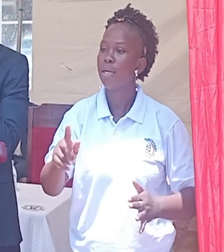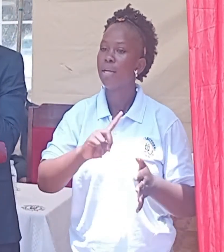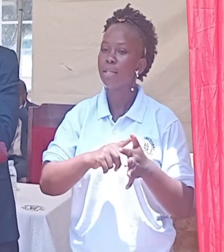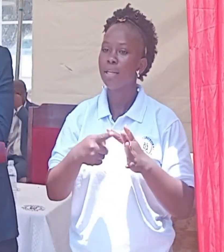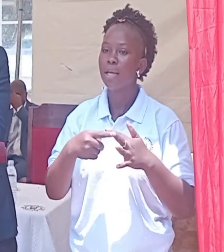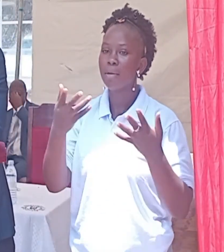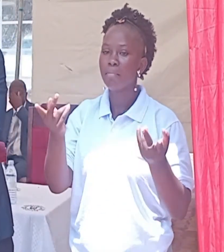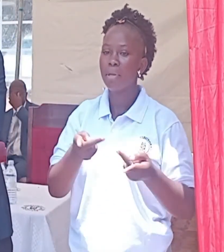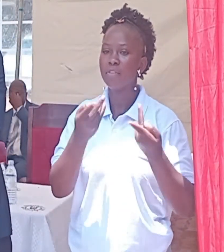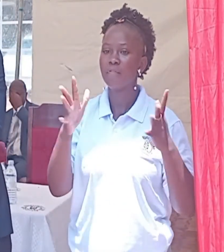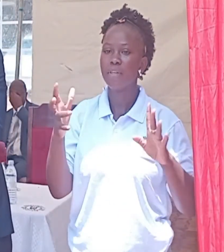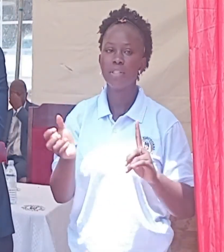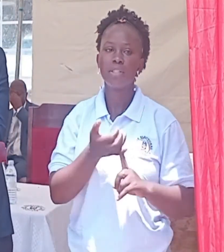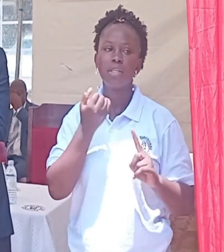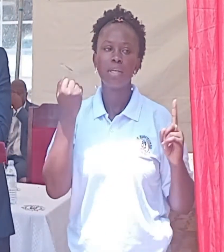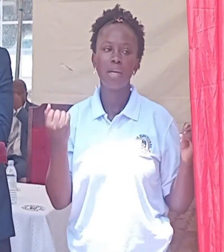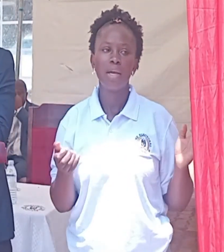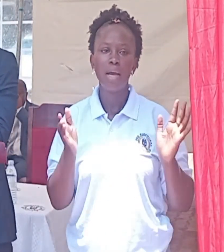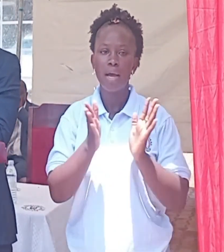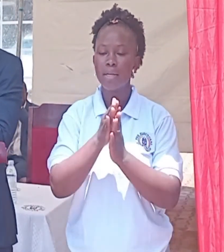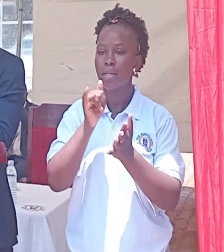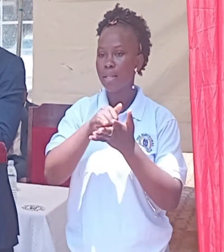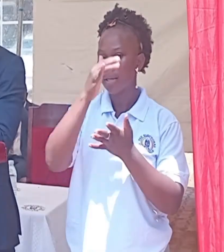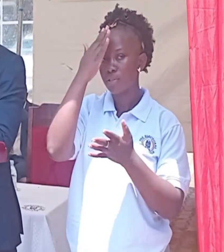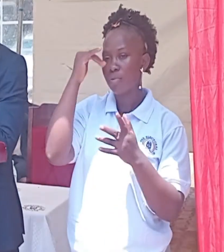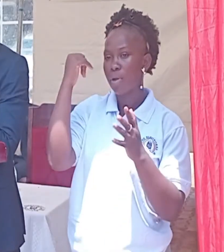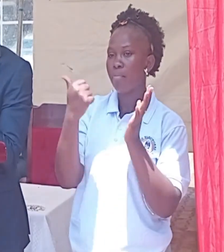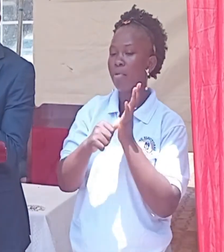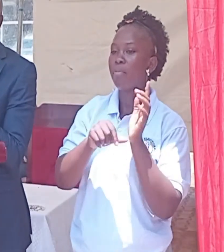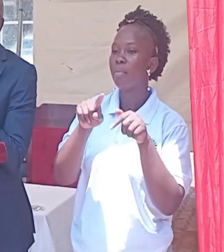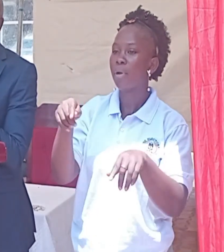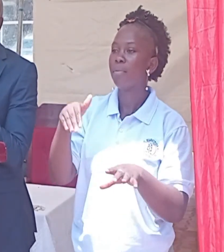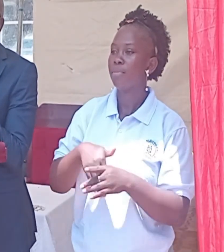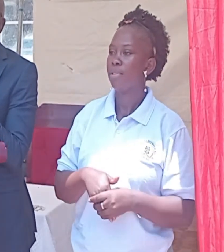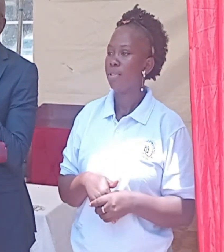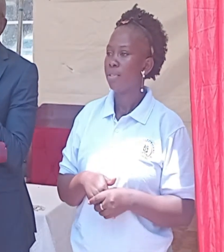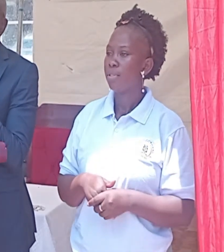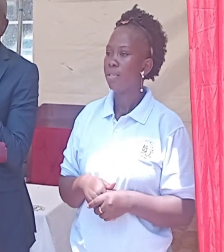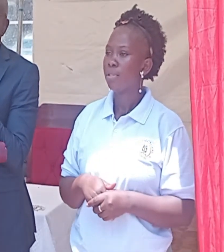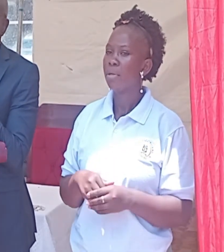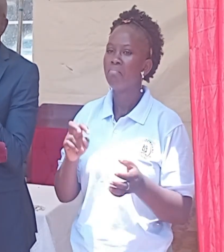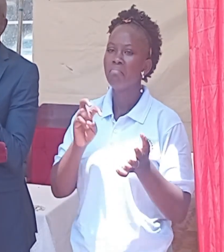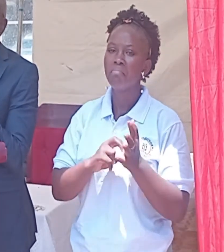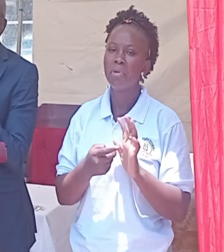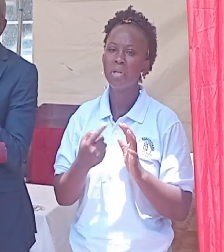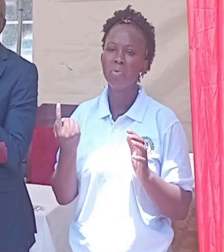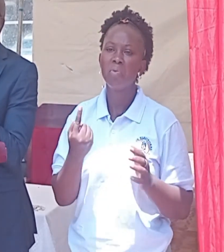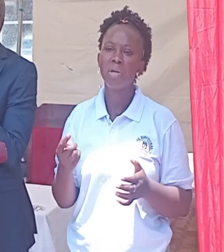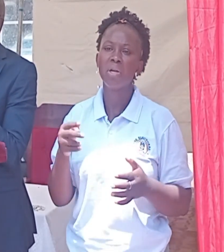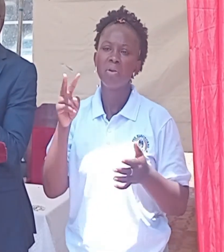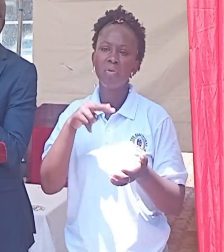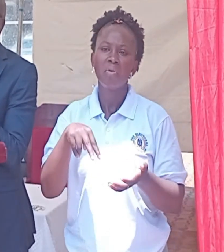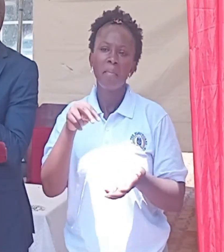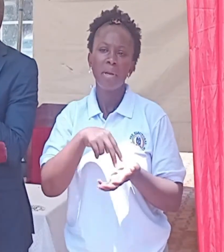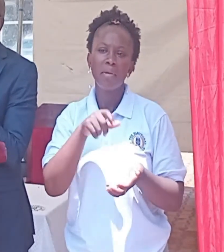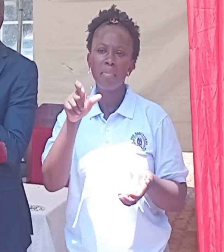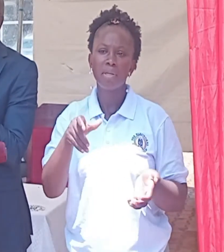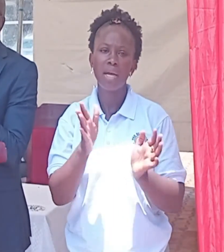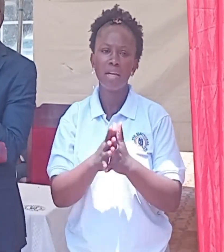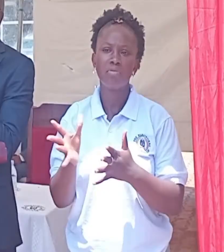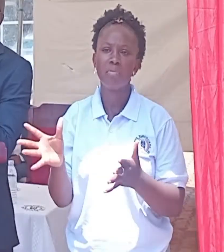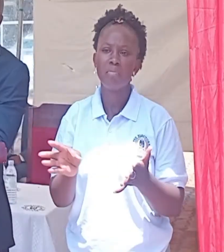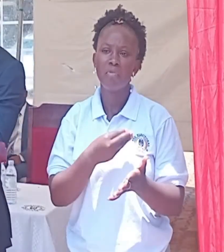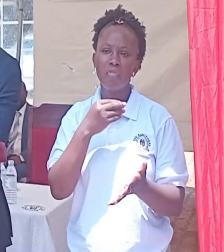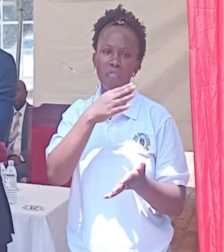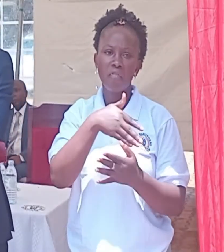slot is already taken. Now that's where now the problem comes in. You just nominate someone, then you remove the flag,